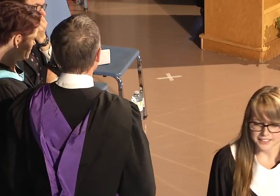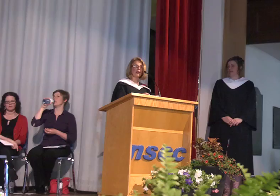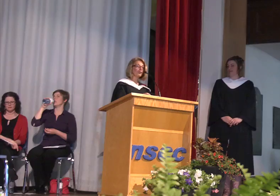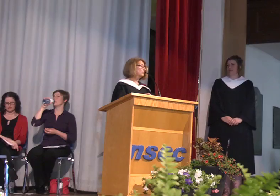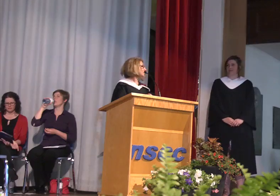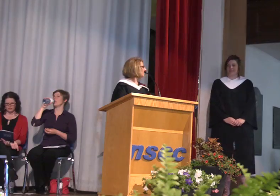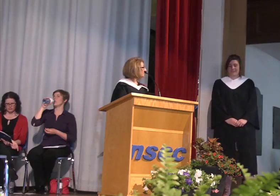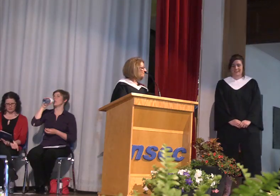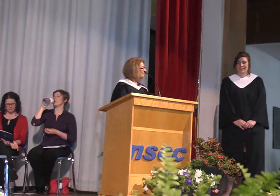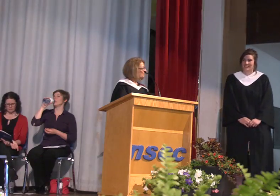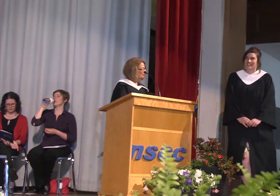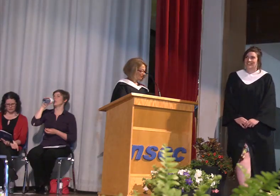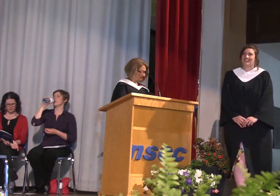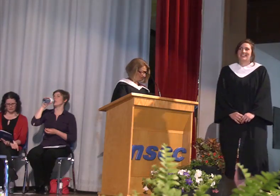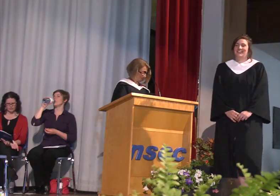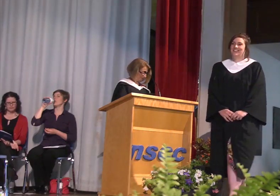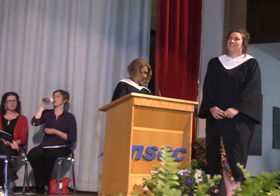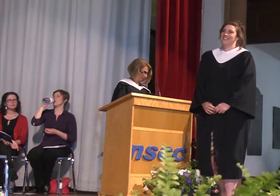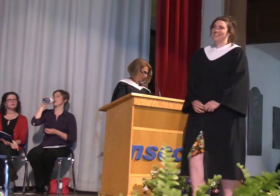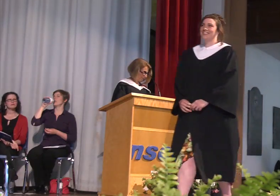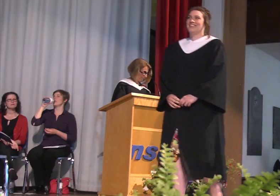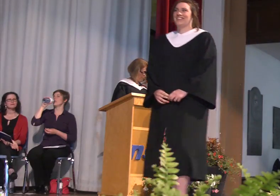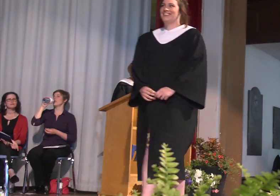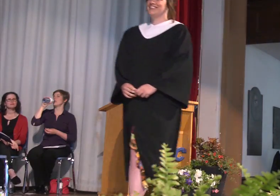Chalice Miles.